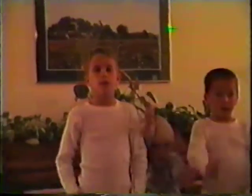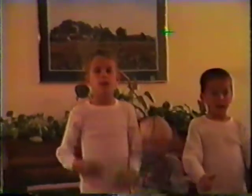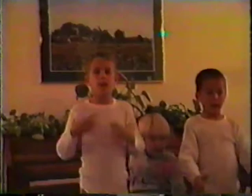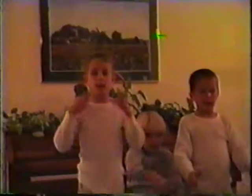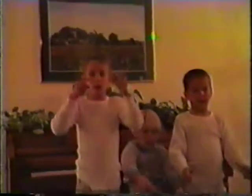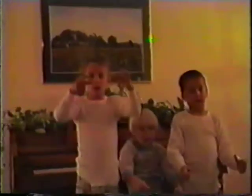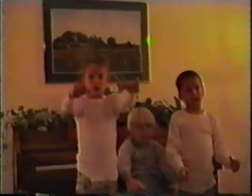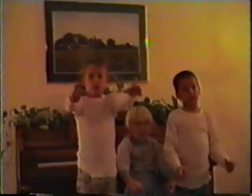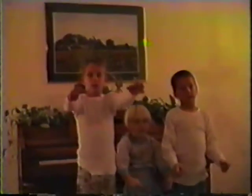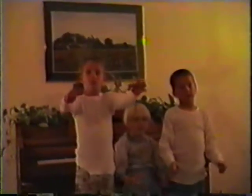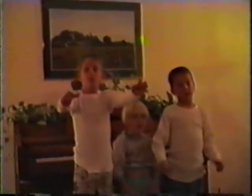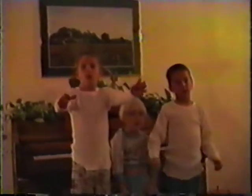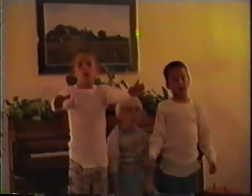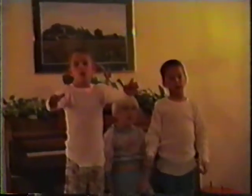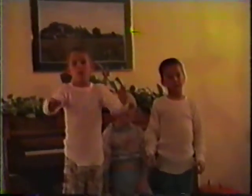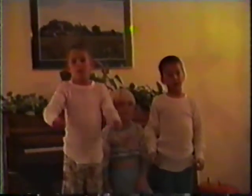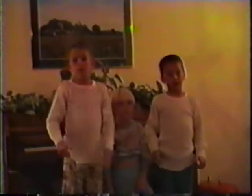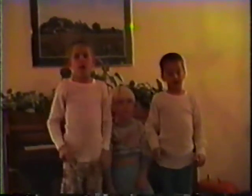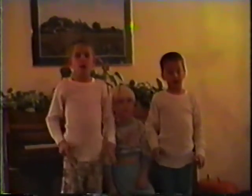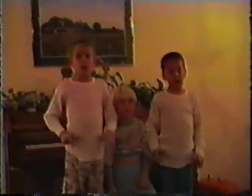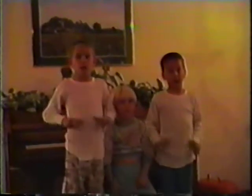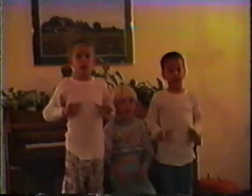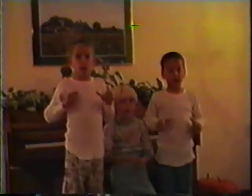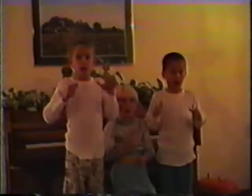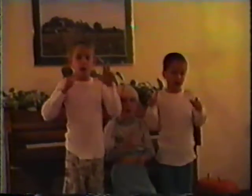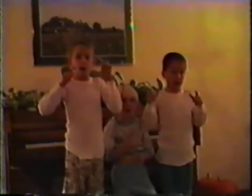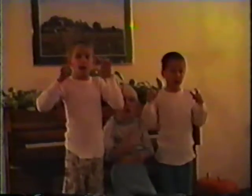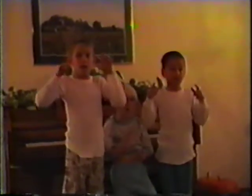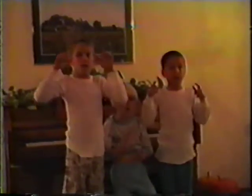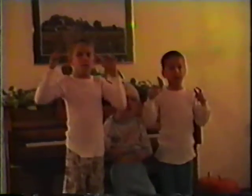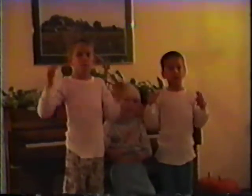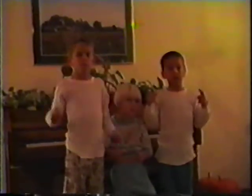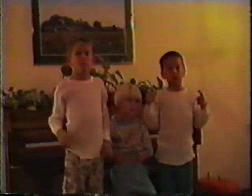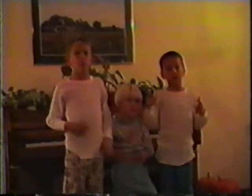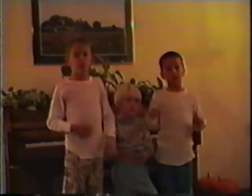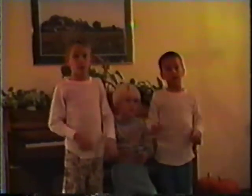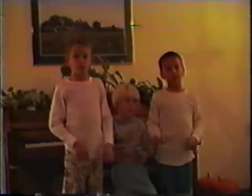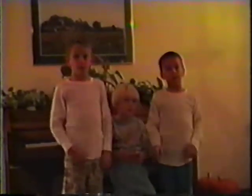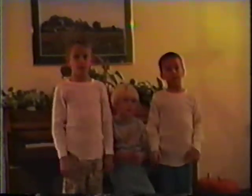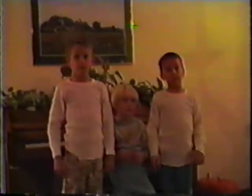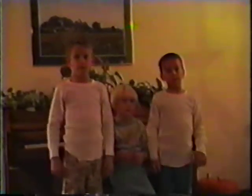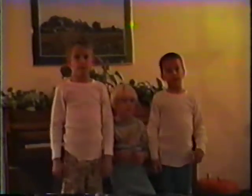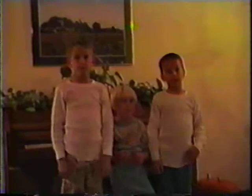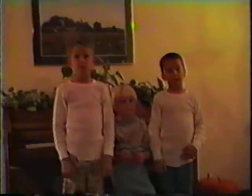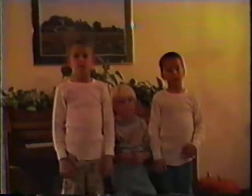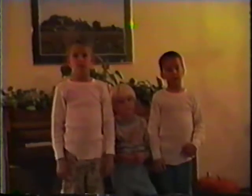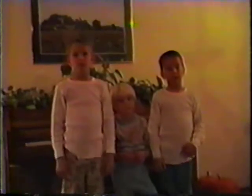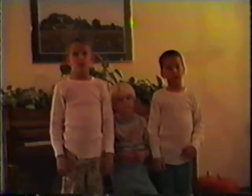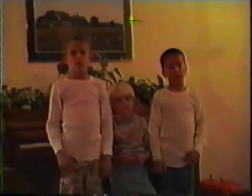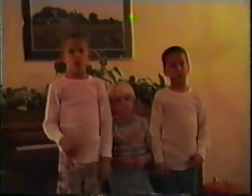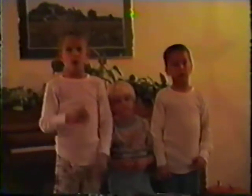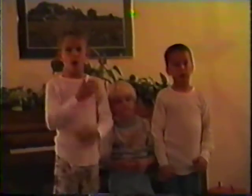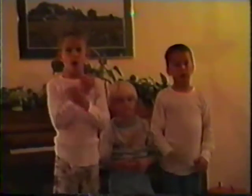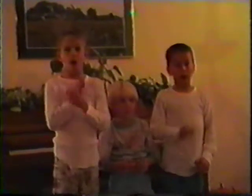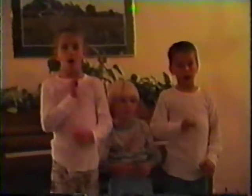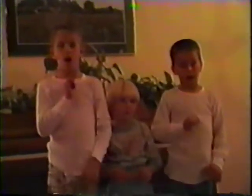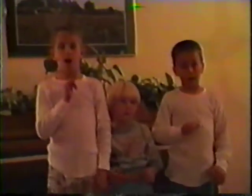give all my life to Him. I